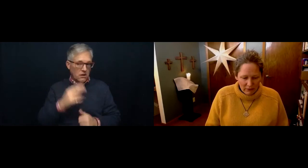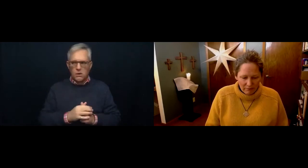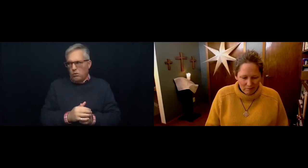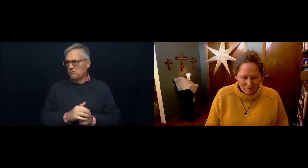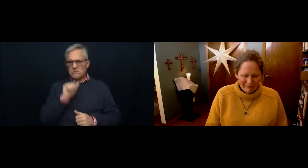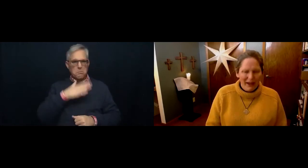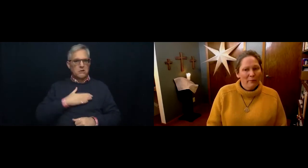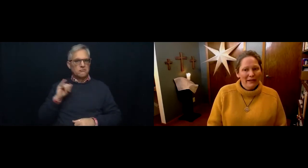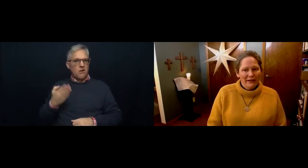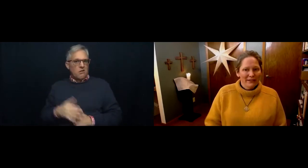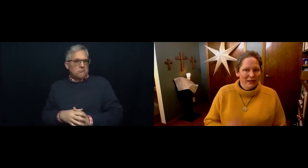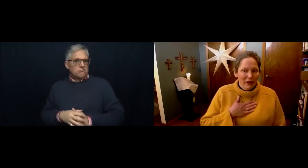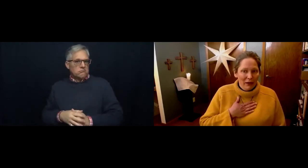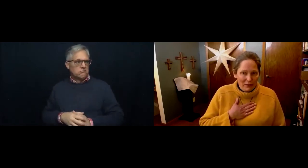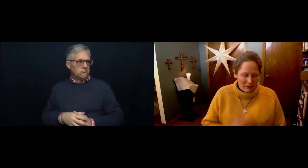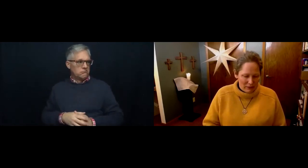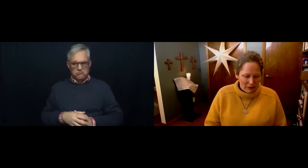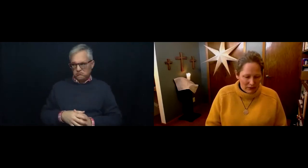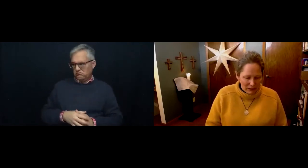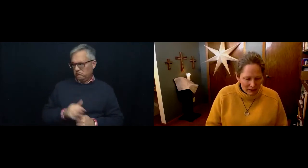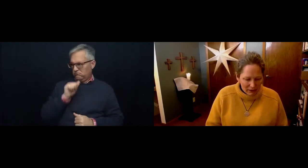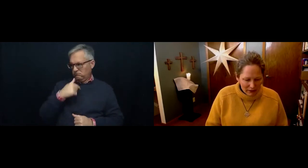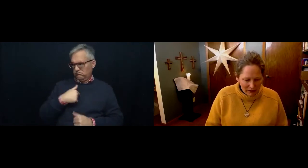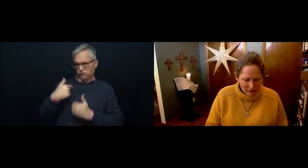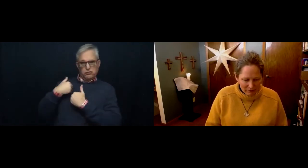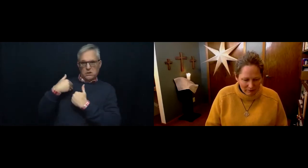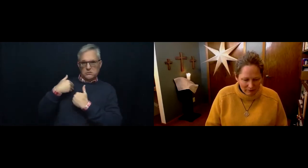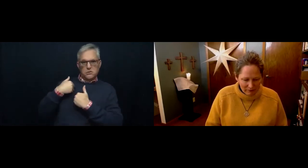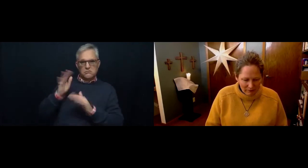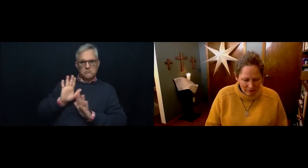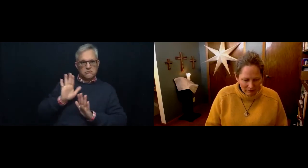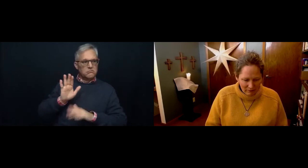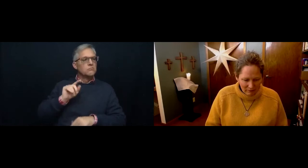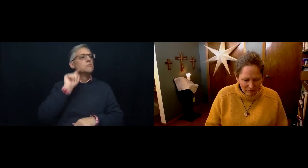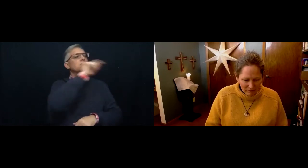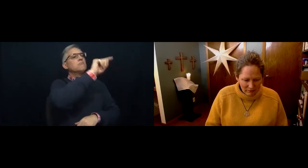community. Not me, it's not my responsibility.